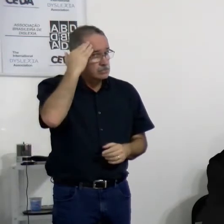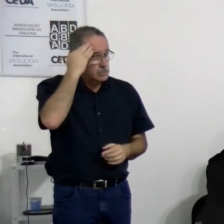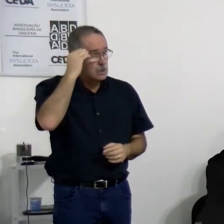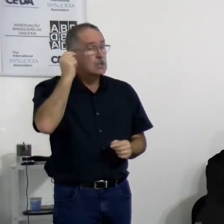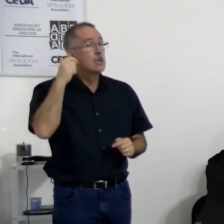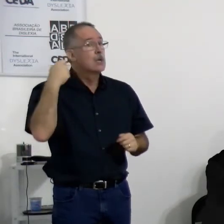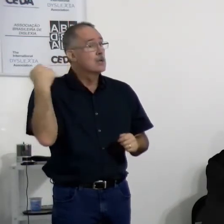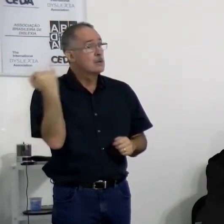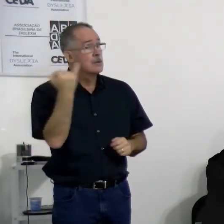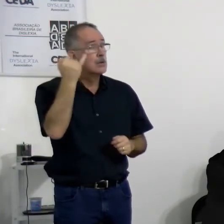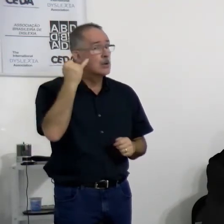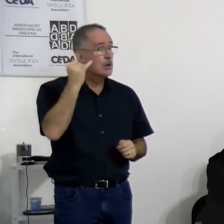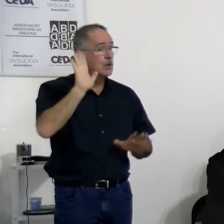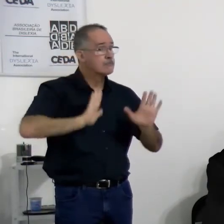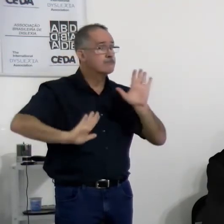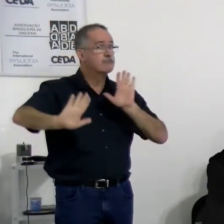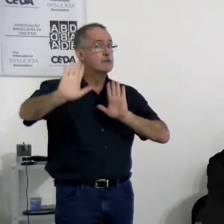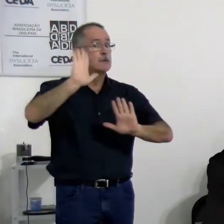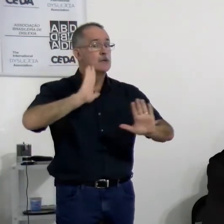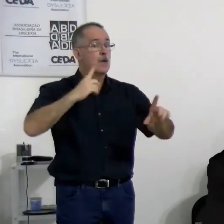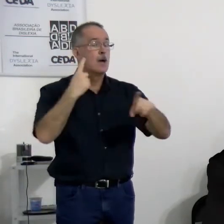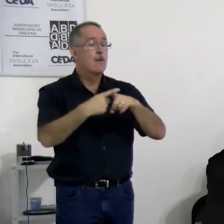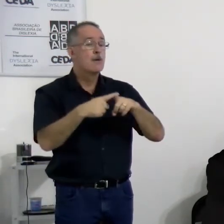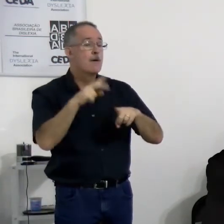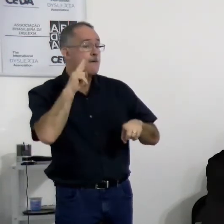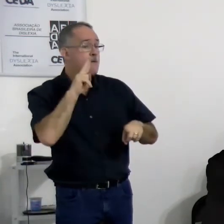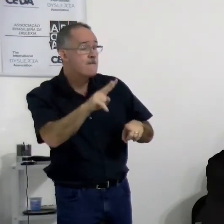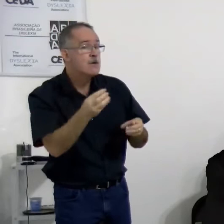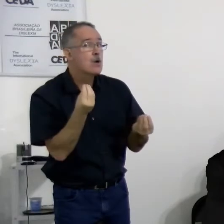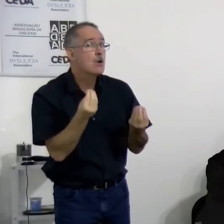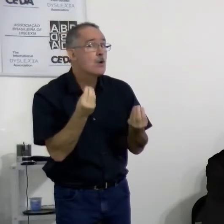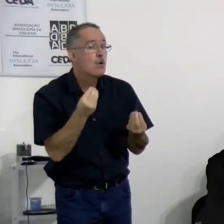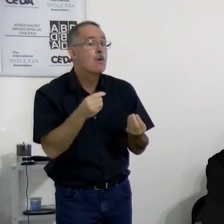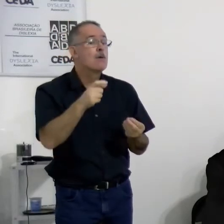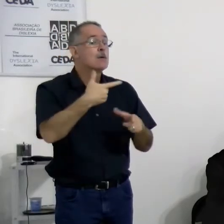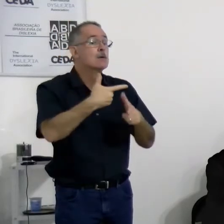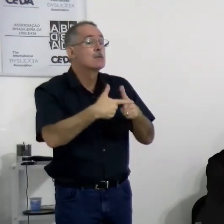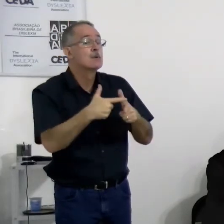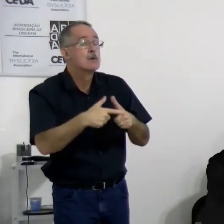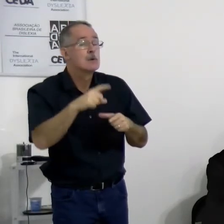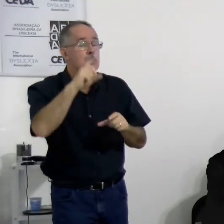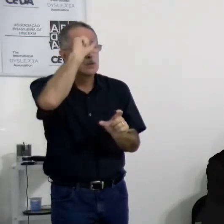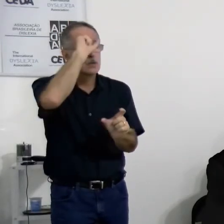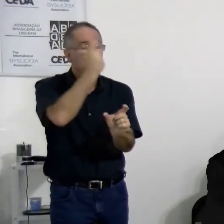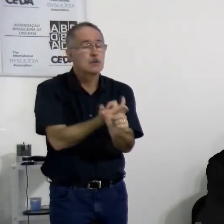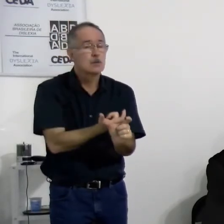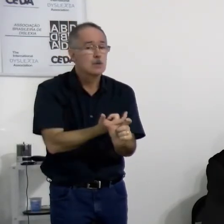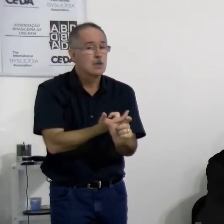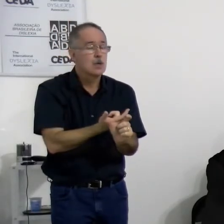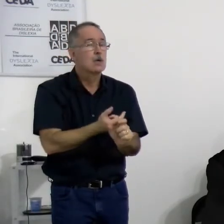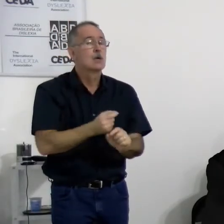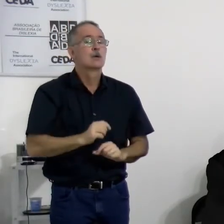prometer demais acerca da identificação da triagem precoce. We are more precise